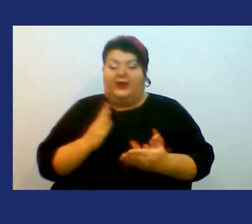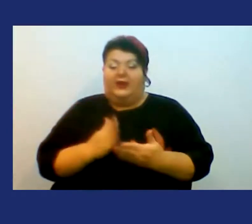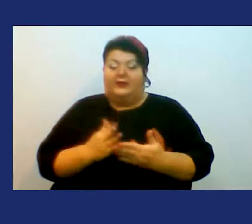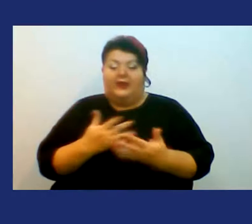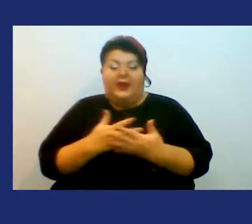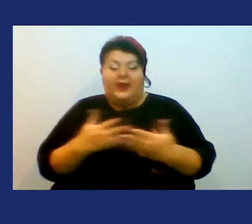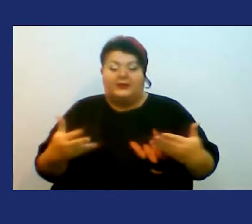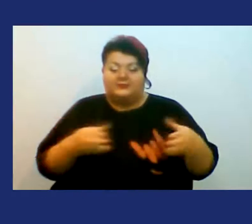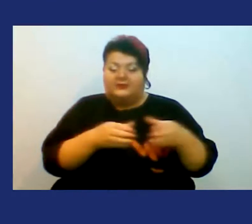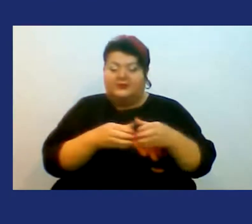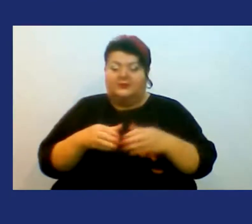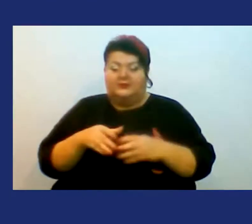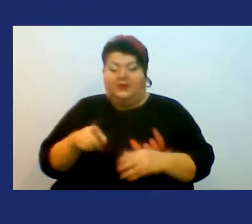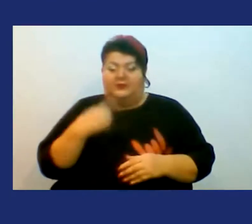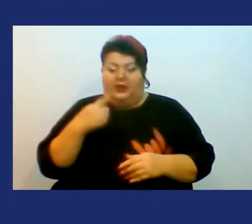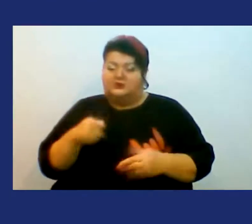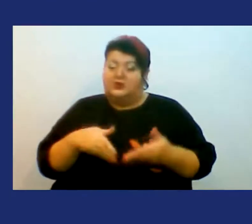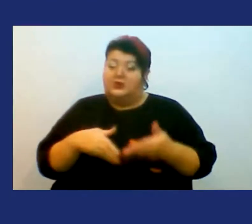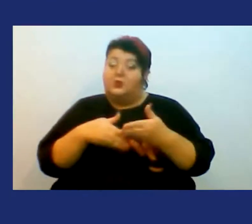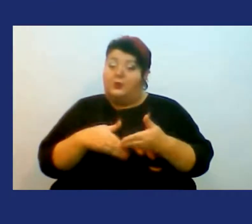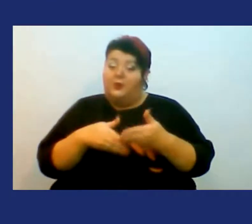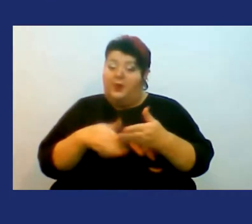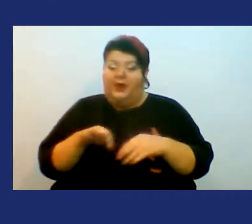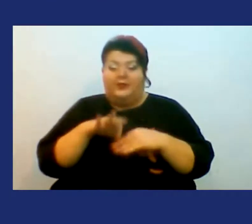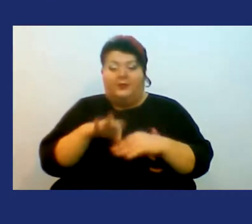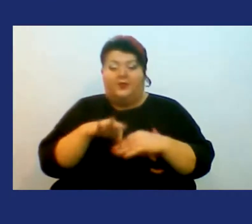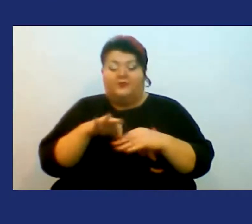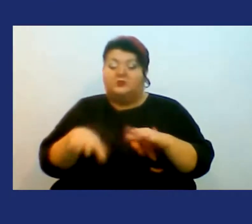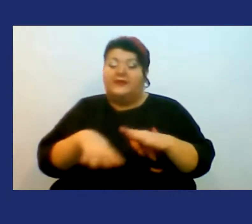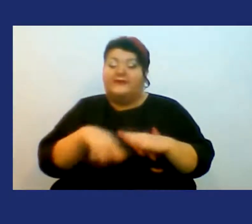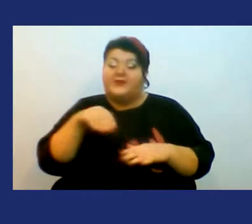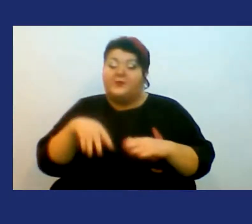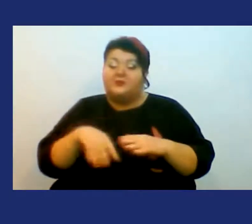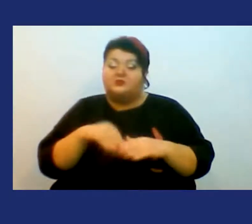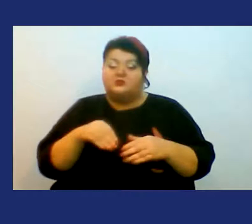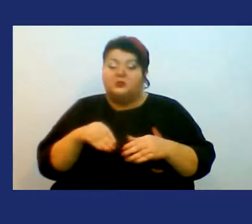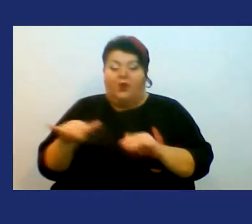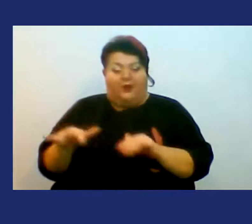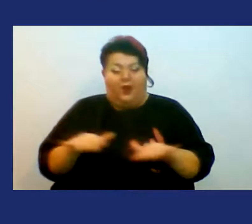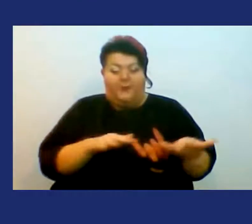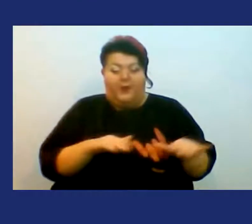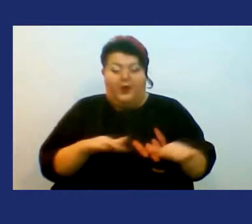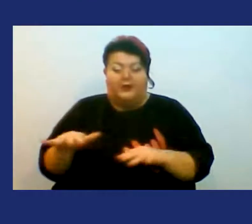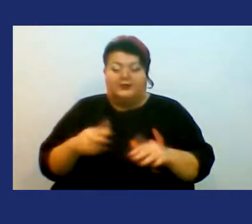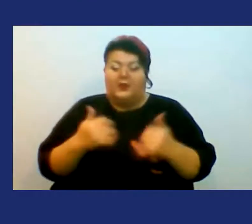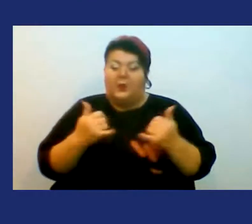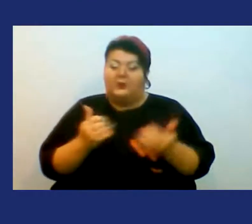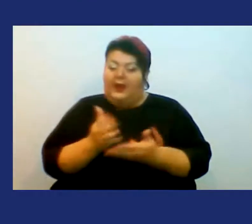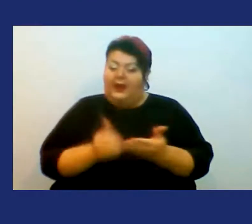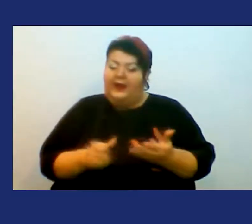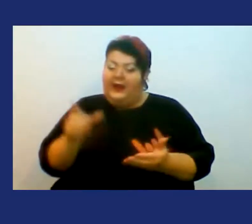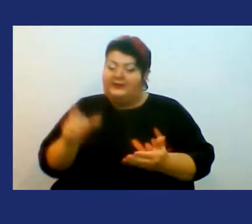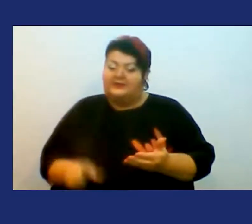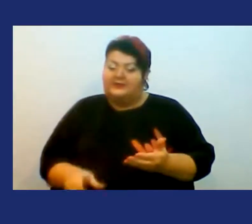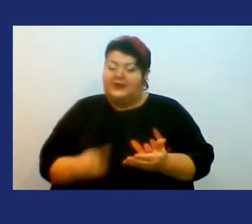in the US during COVID-19? Yeah, we sort of have to rewrite all the rules, right? And I'm sure you guys experienced